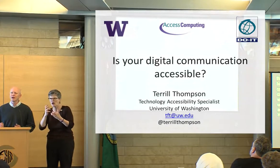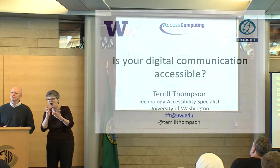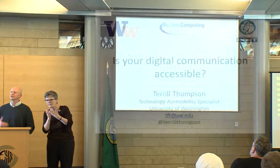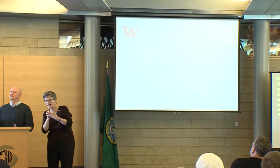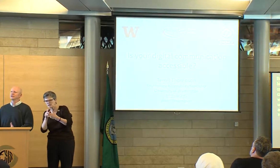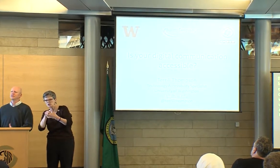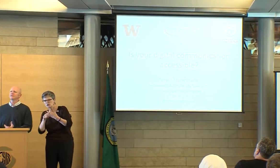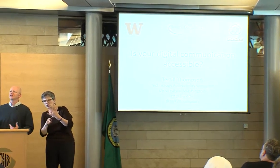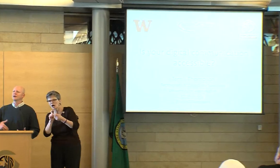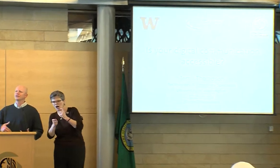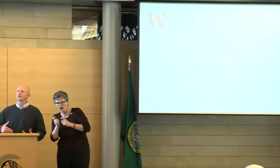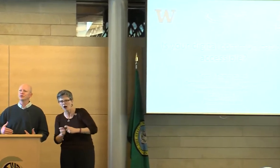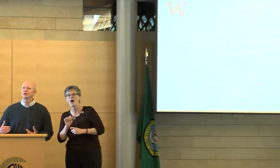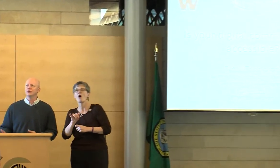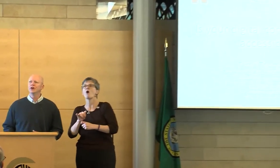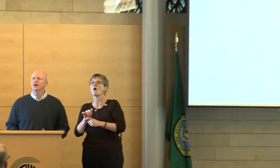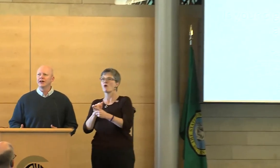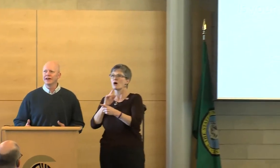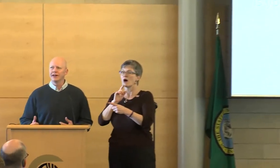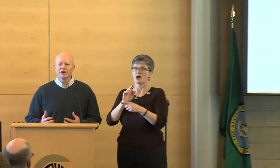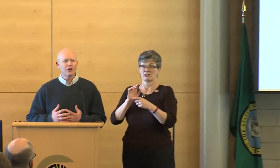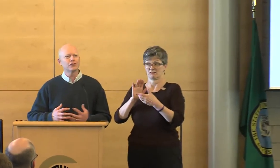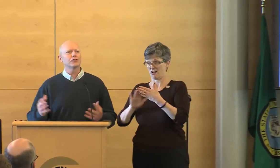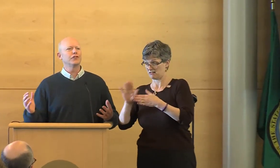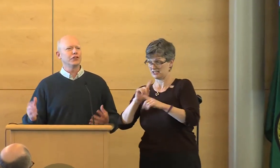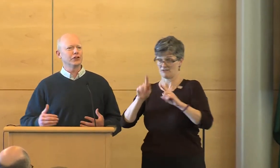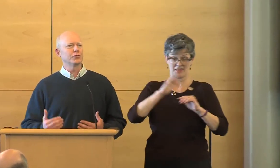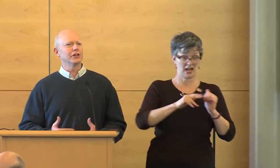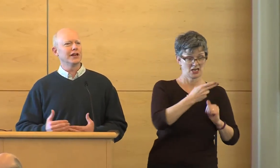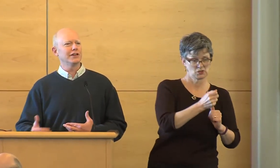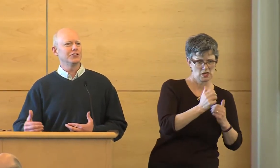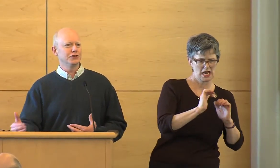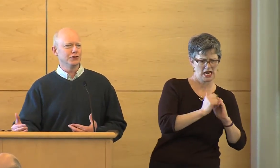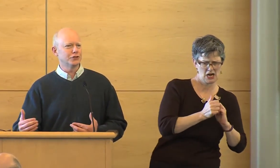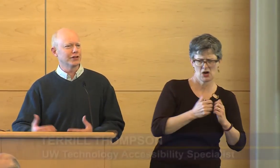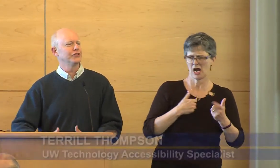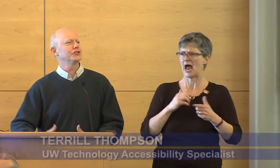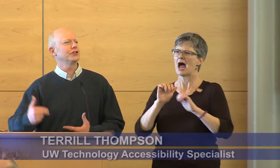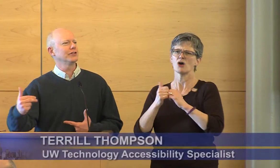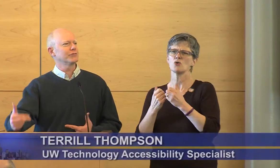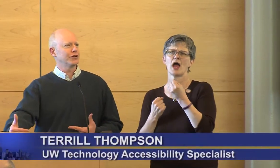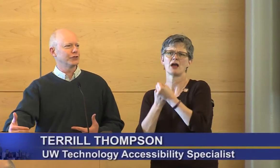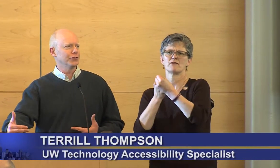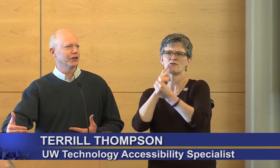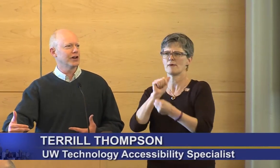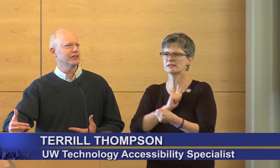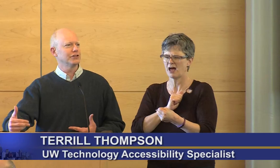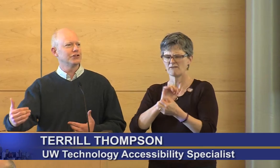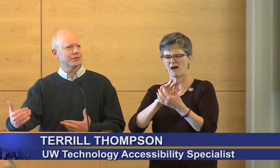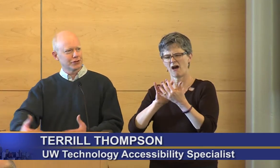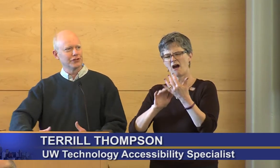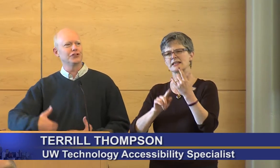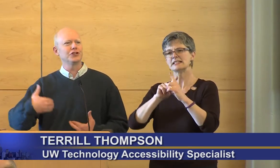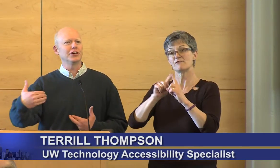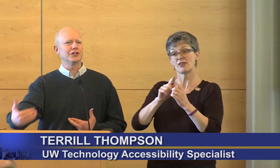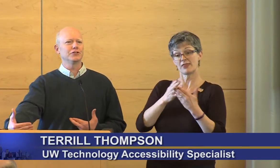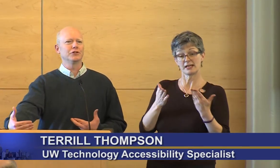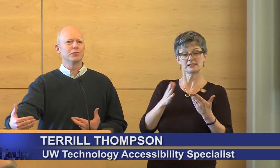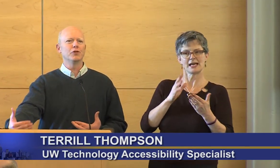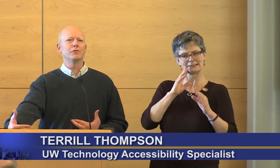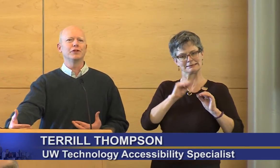they come and they get sort of the college experience and they learn what it's going to be like going to a university, what sort of accommodations they might